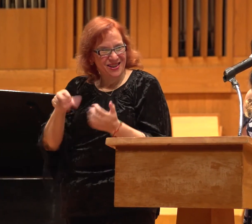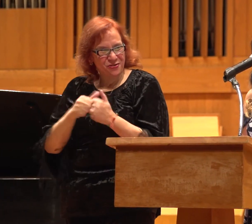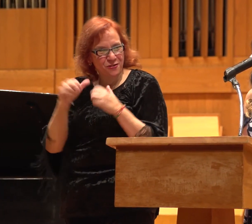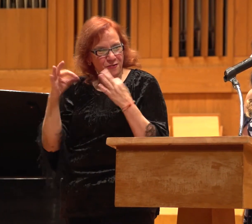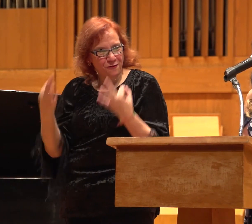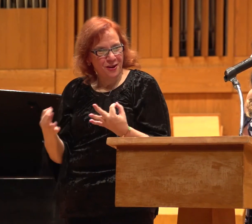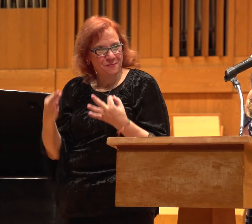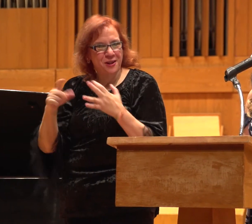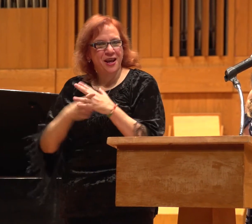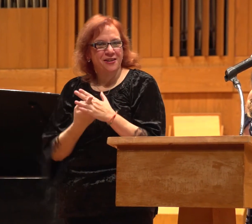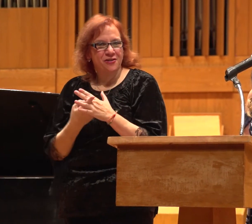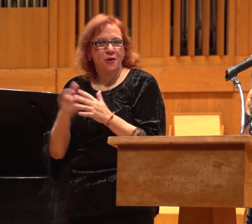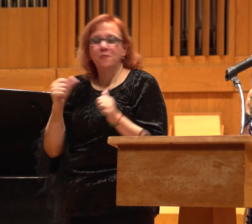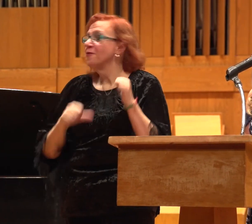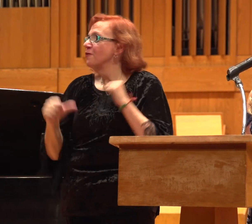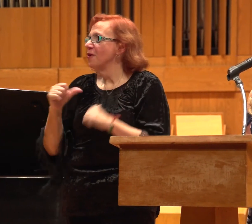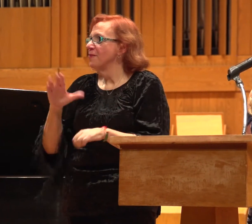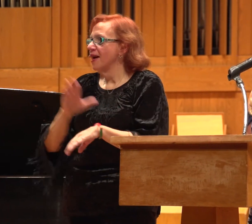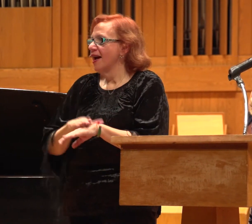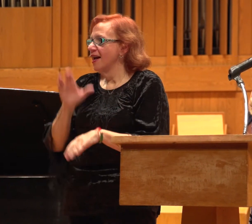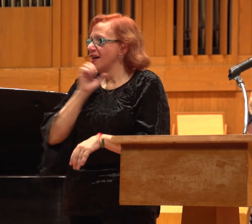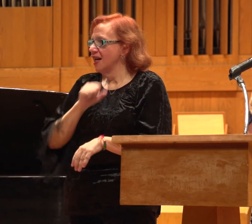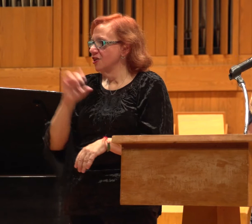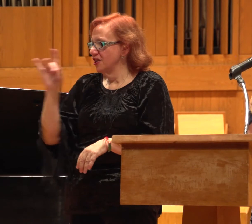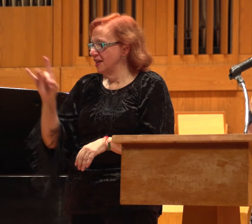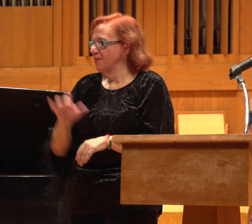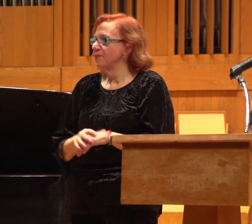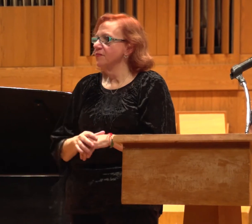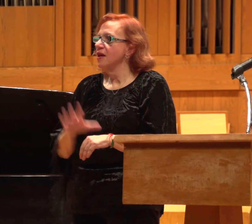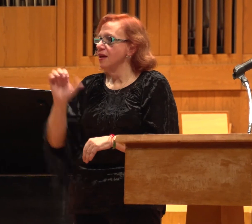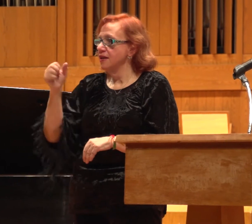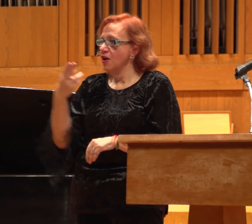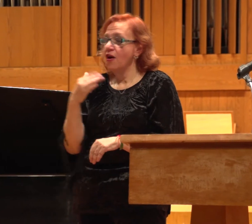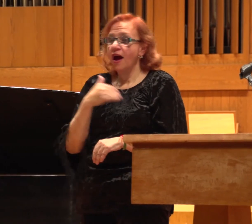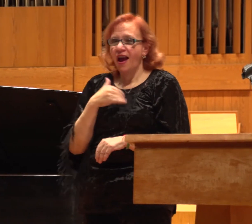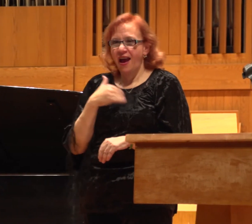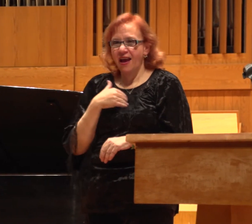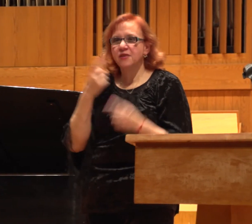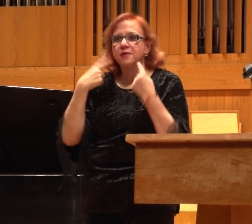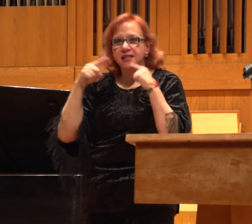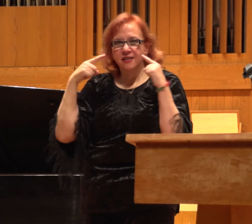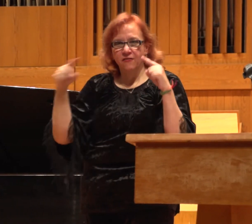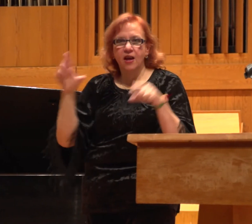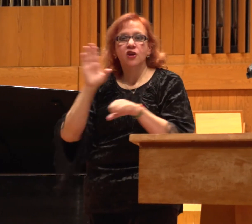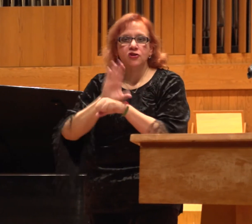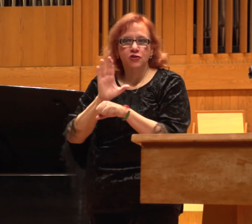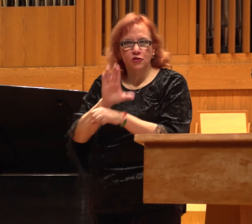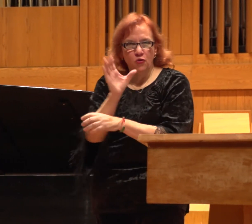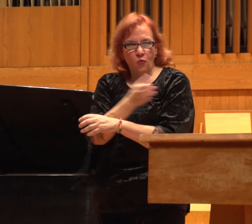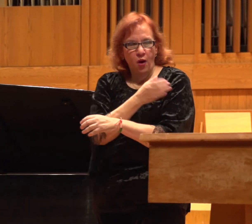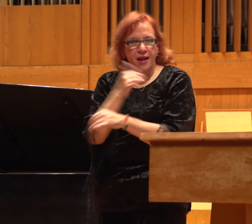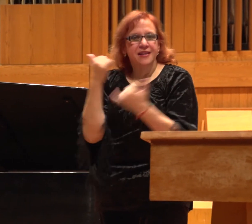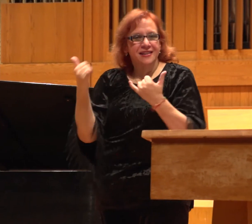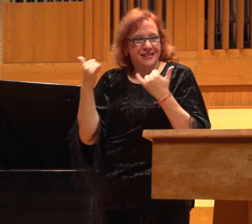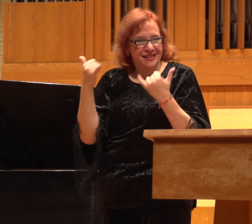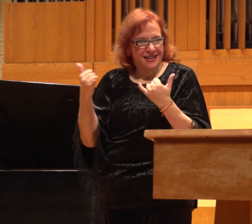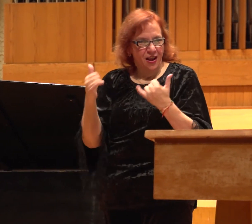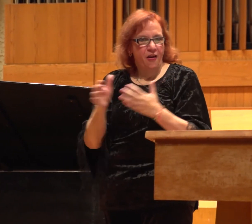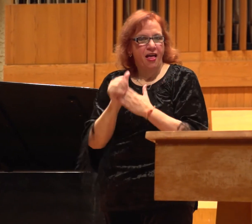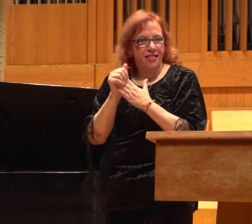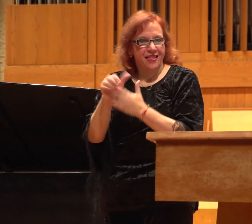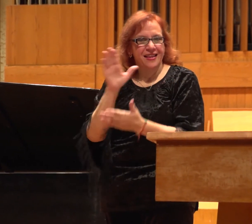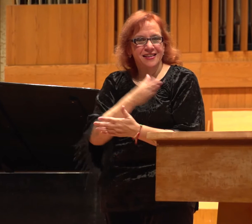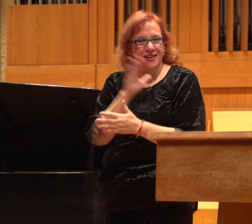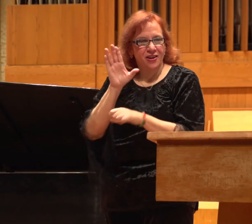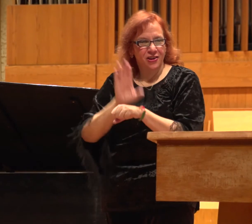family and began performing at 8. Sarah has been successful in her church choirs and now is a lead singer